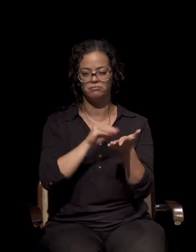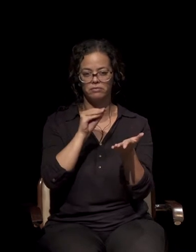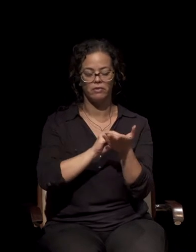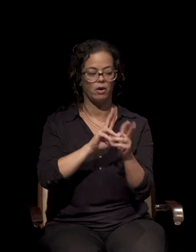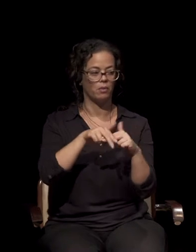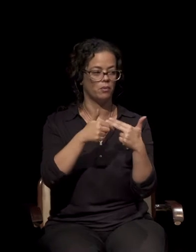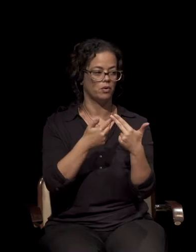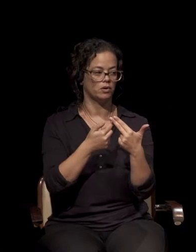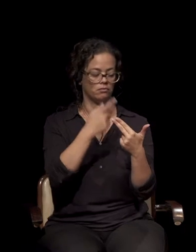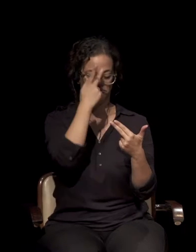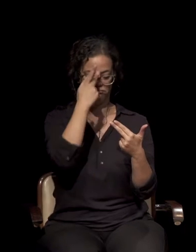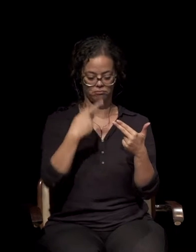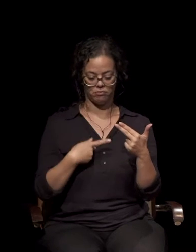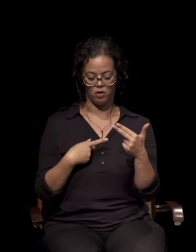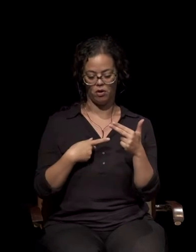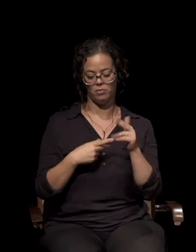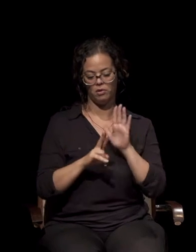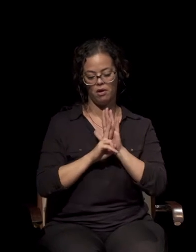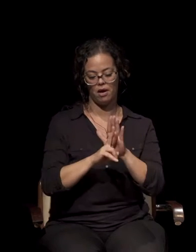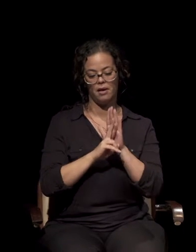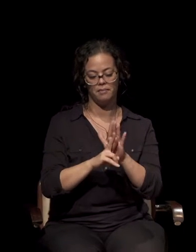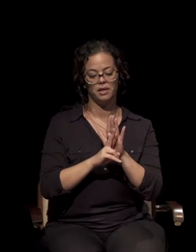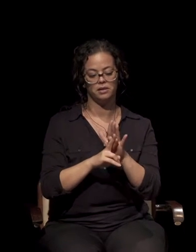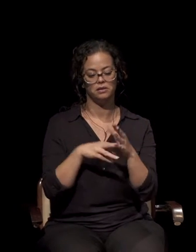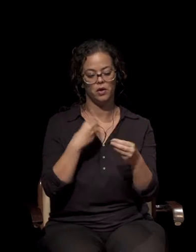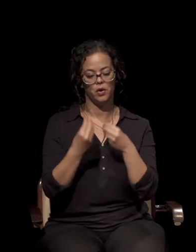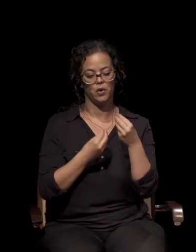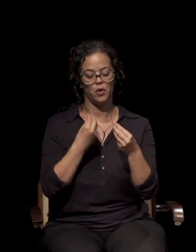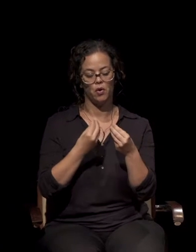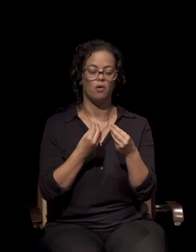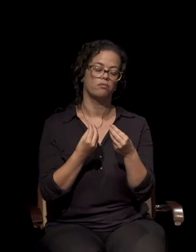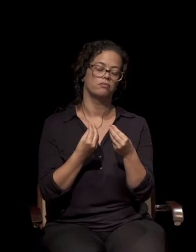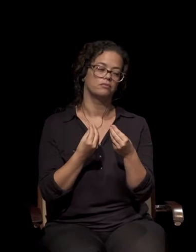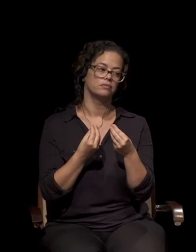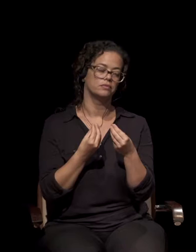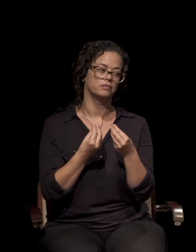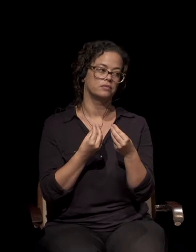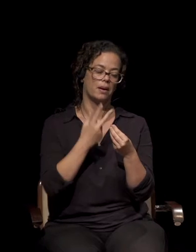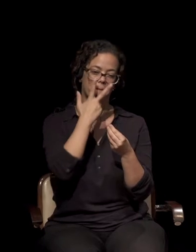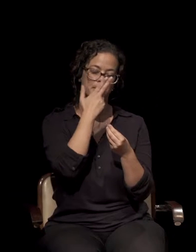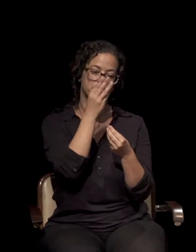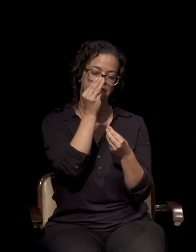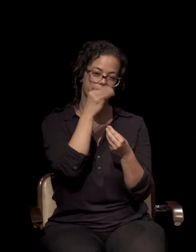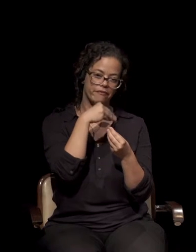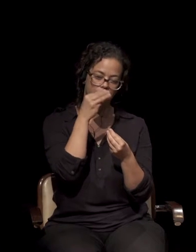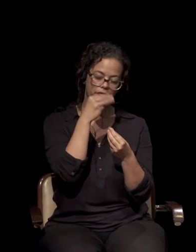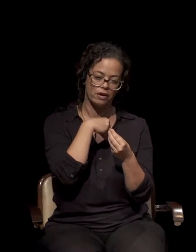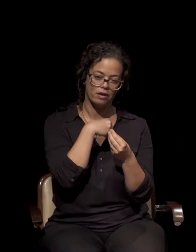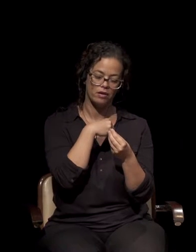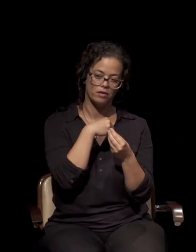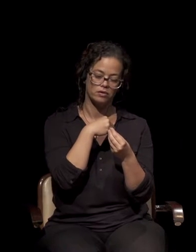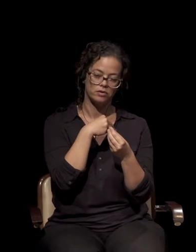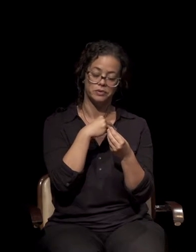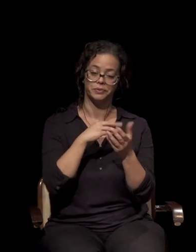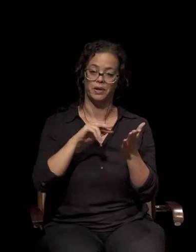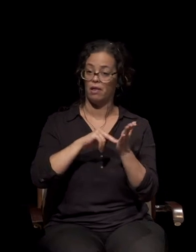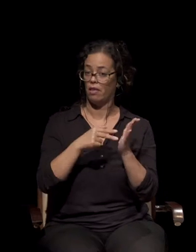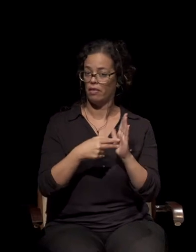their ability to determine their self-representations is stilted, which doesn't mean that they're not capable